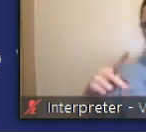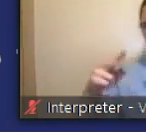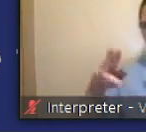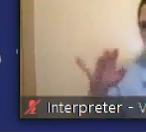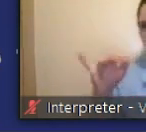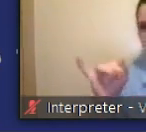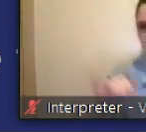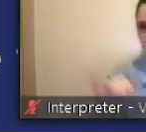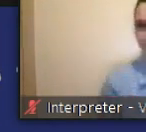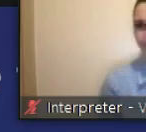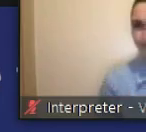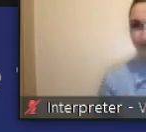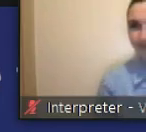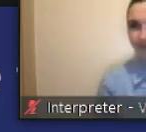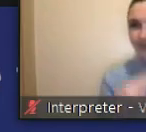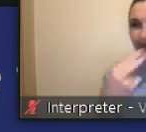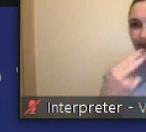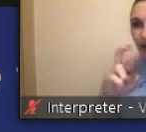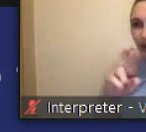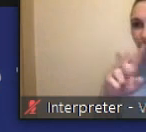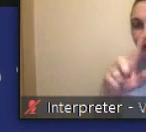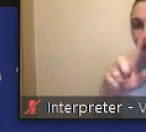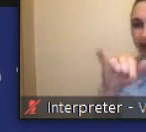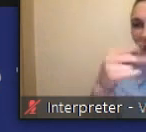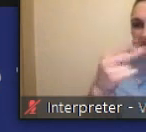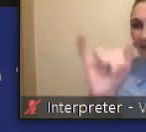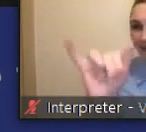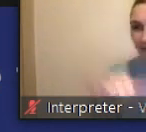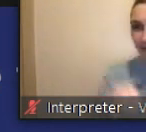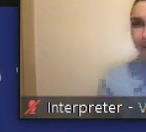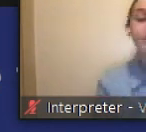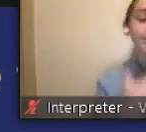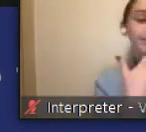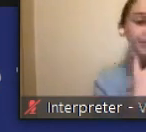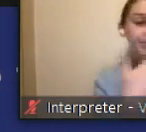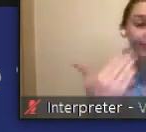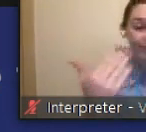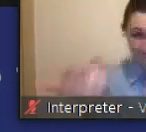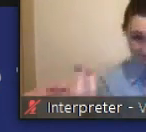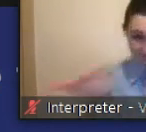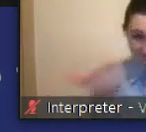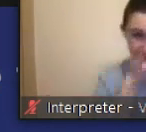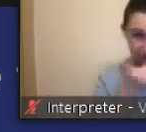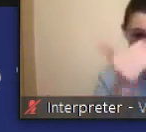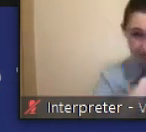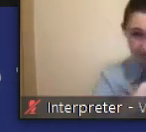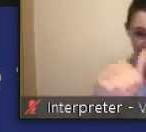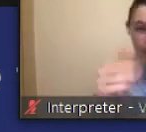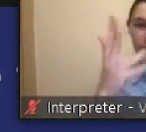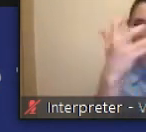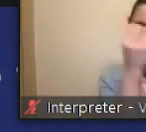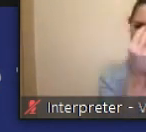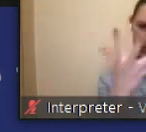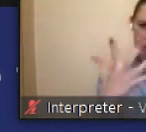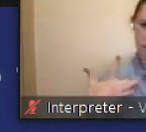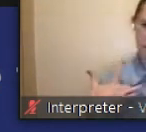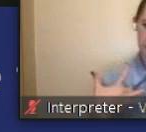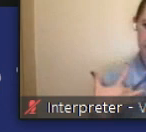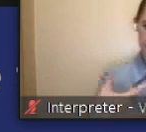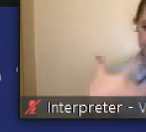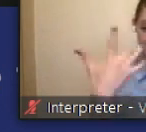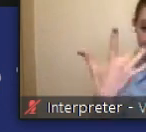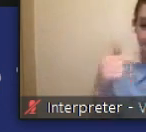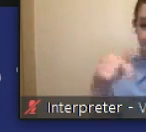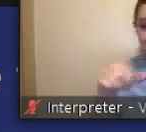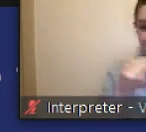Thank you. Good afternoon, everyone. Thank you for being here. So I want to give a quick update on our overall COVID trends here in the state. So starting here